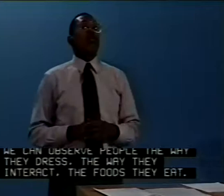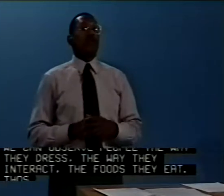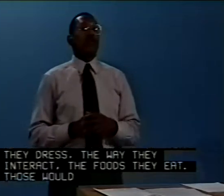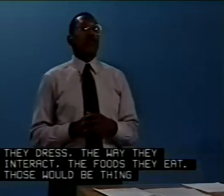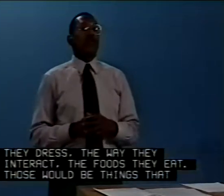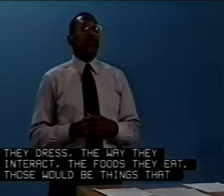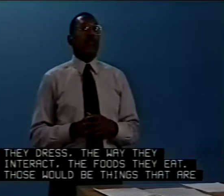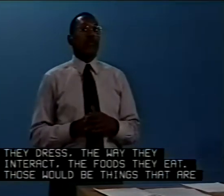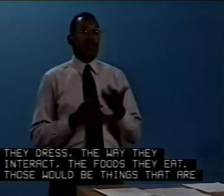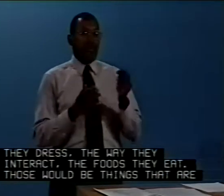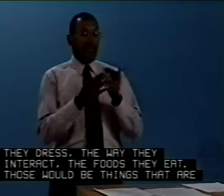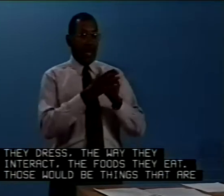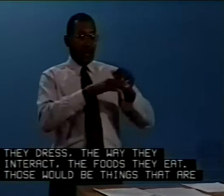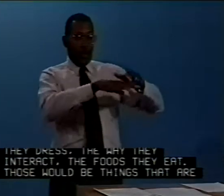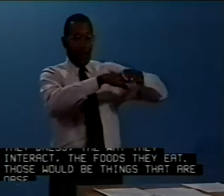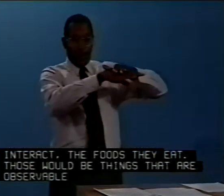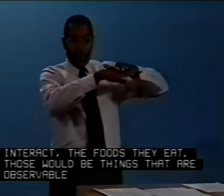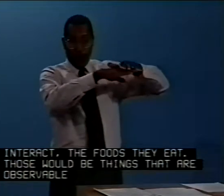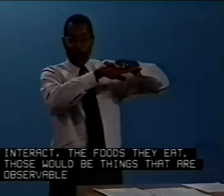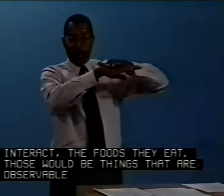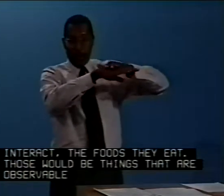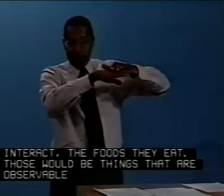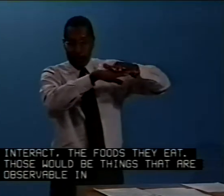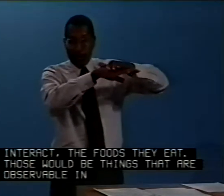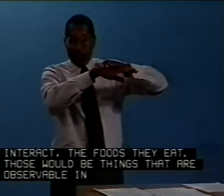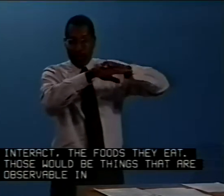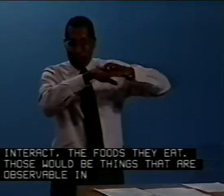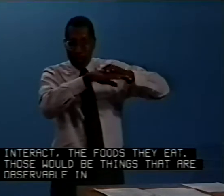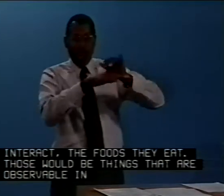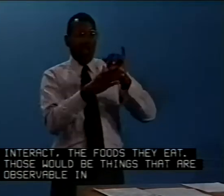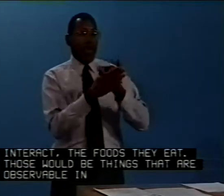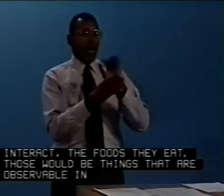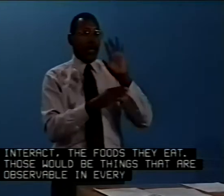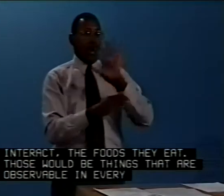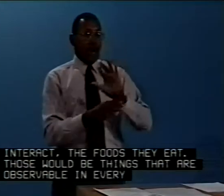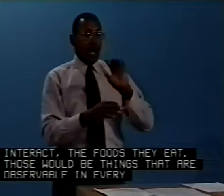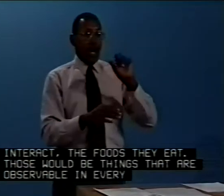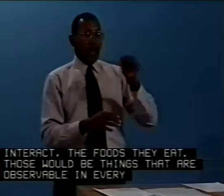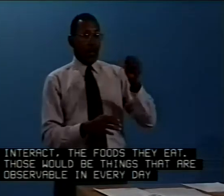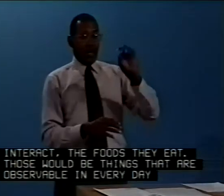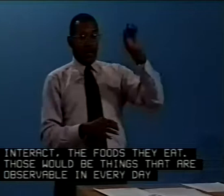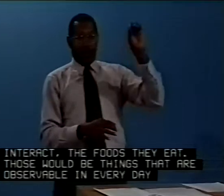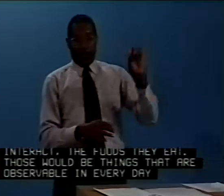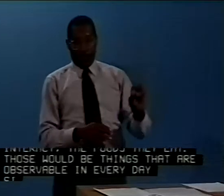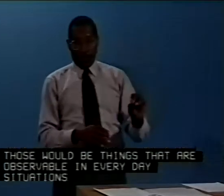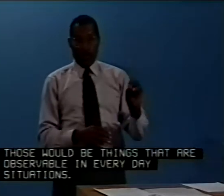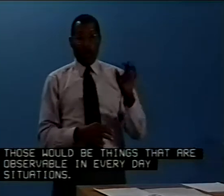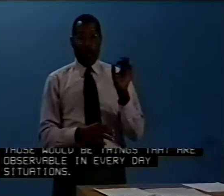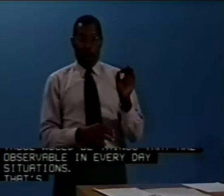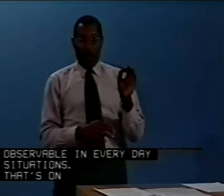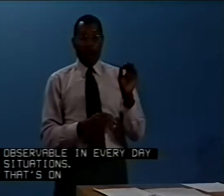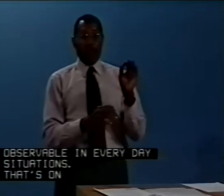everyday situations. That's on the surface. And that might be about